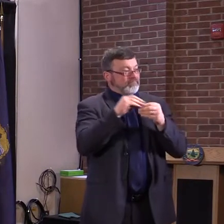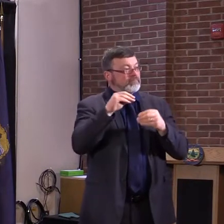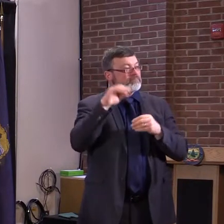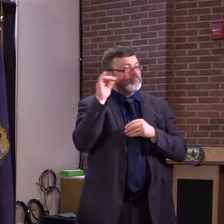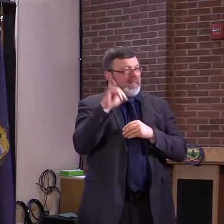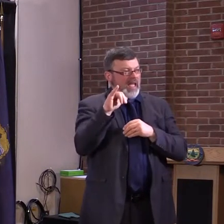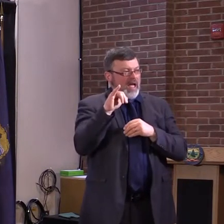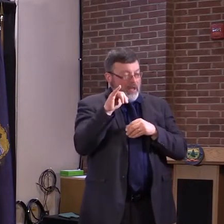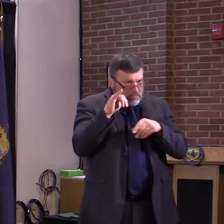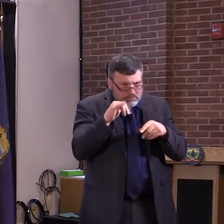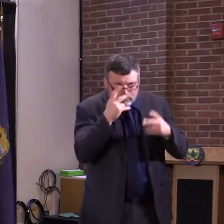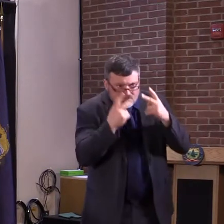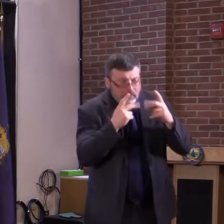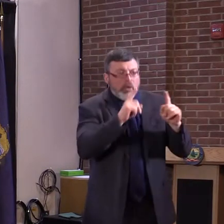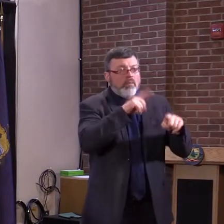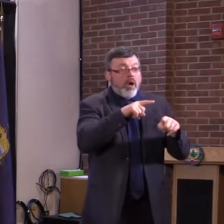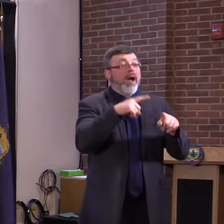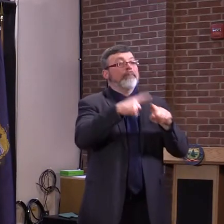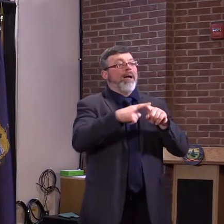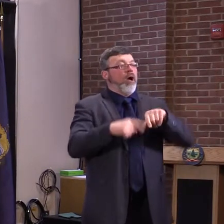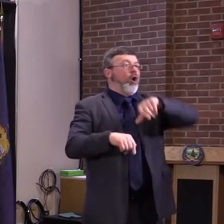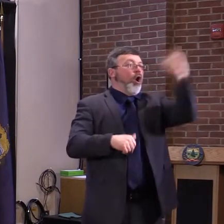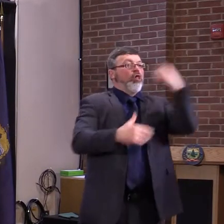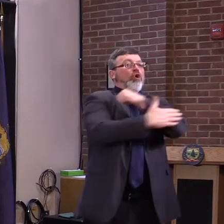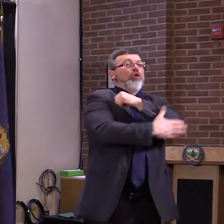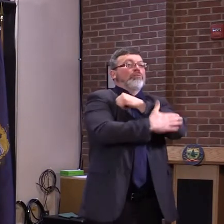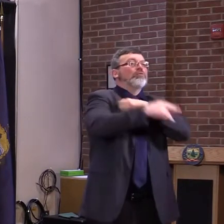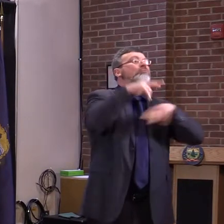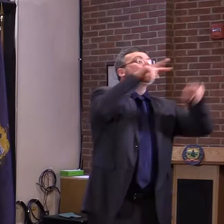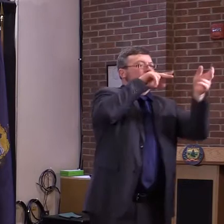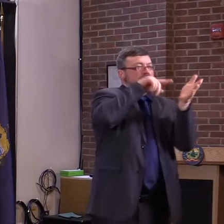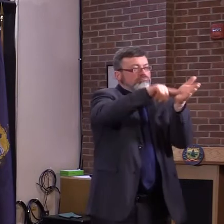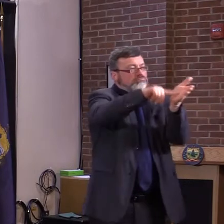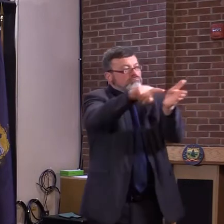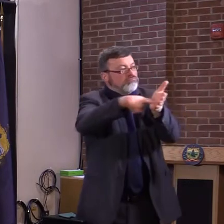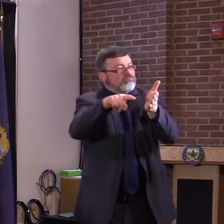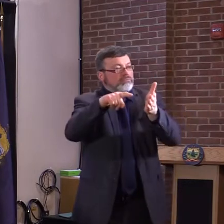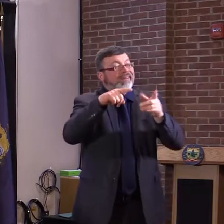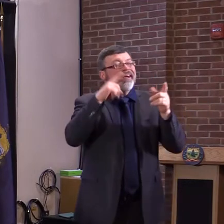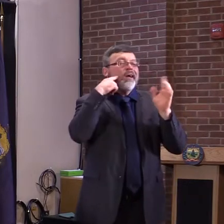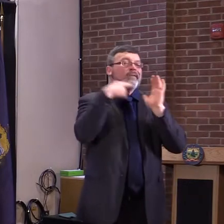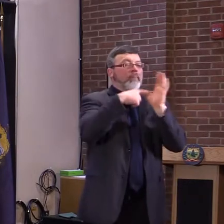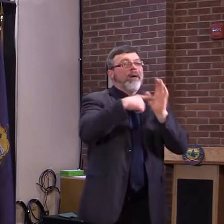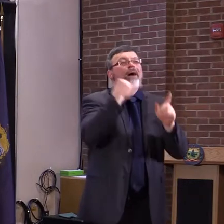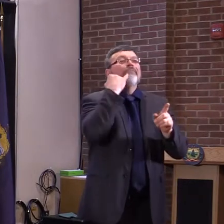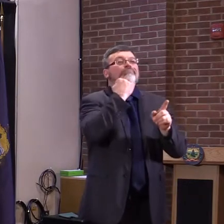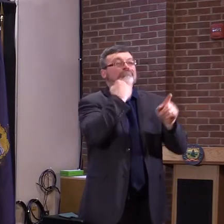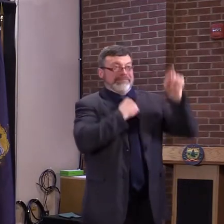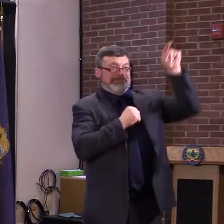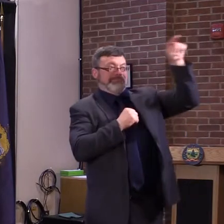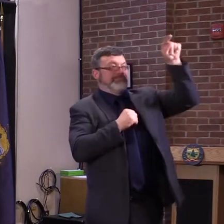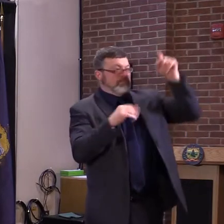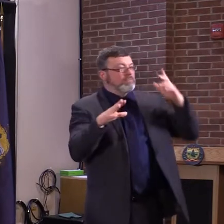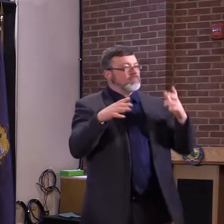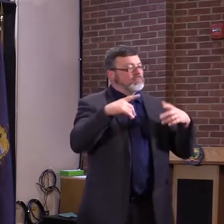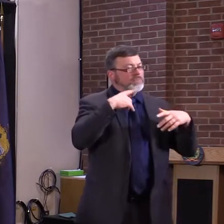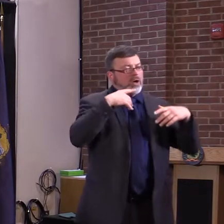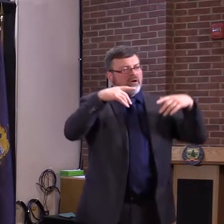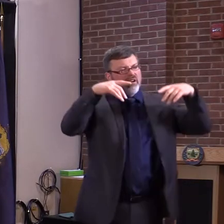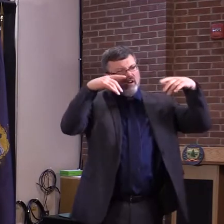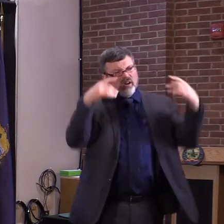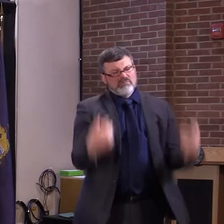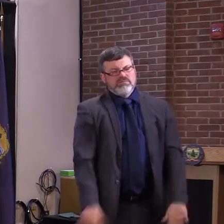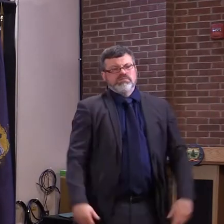countries like Israel, reinforced the reality that vaccination remains a powerful public health tool and is